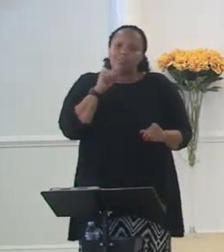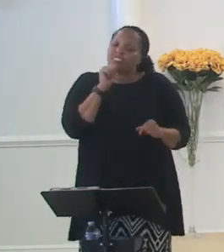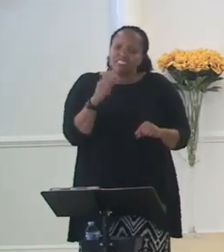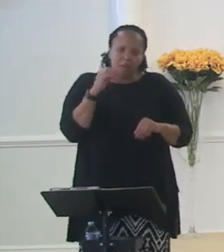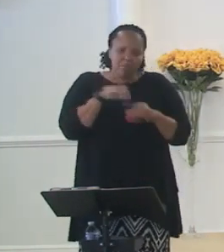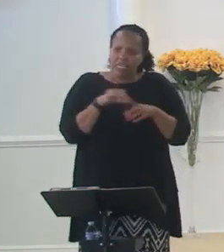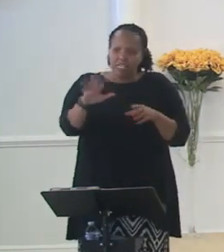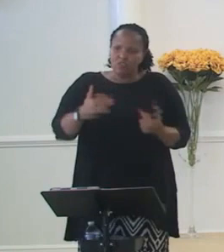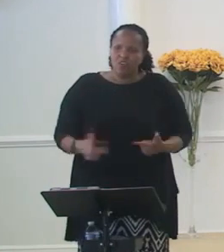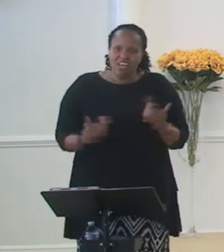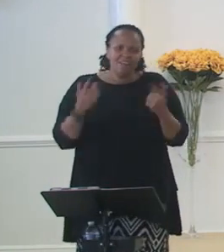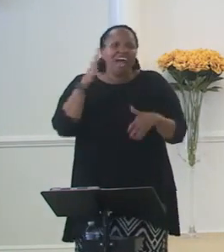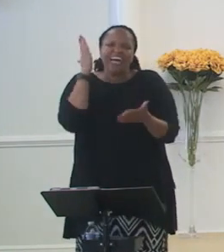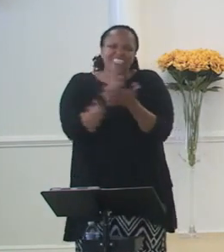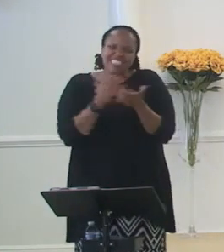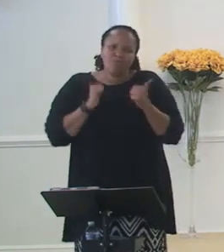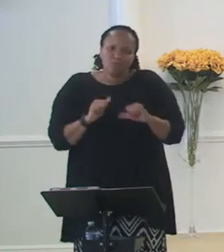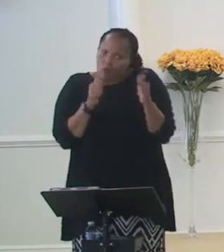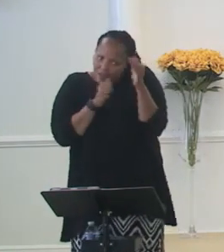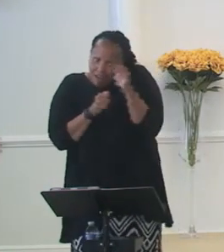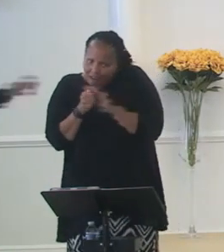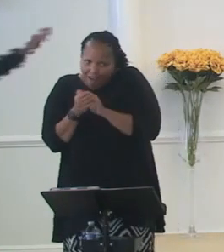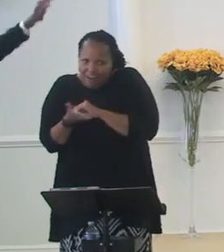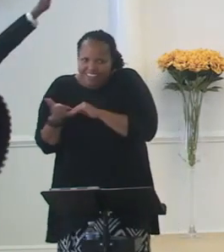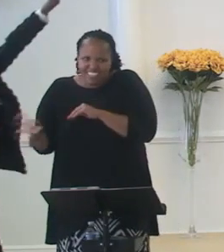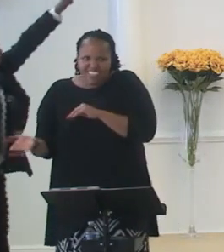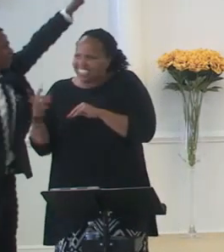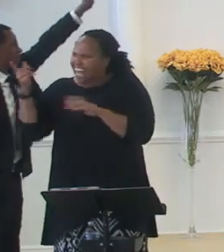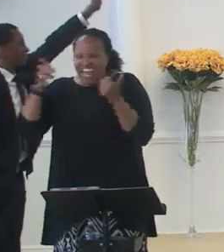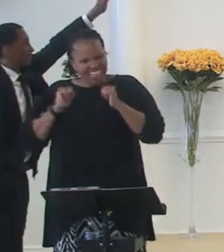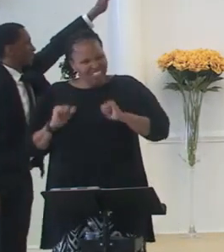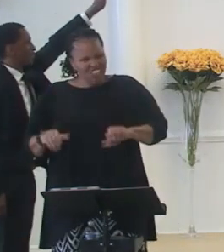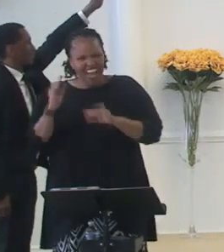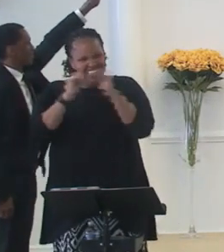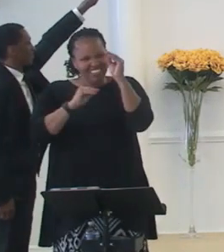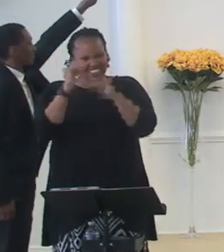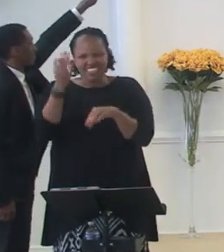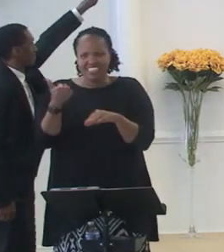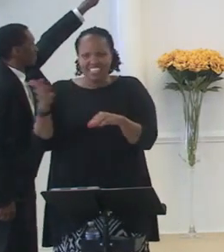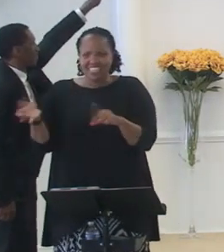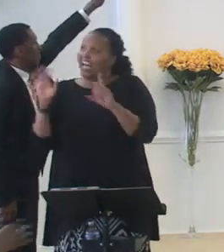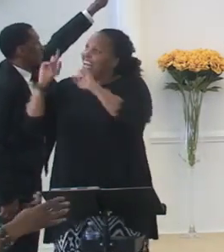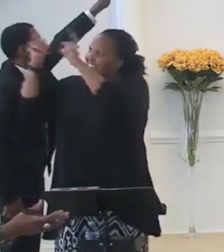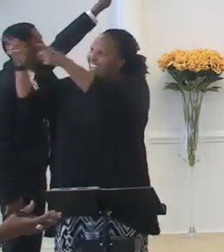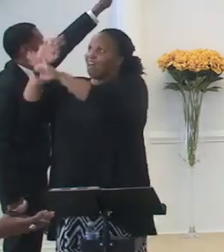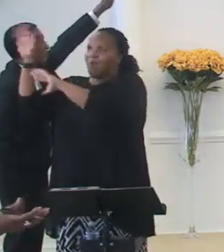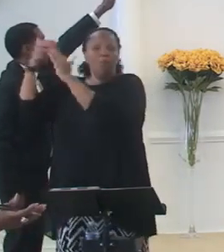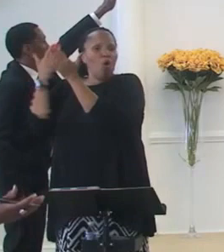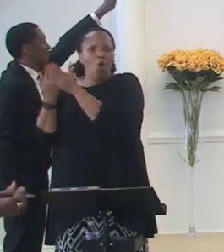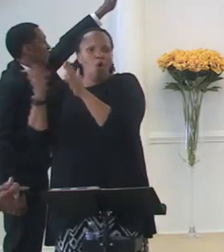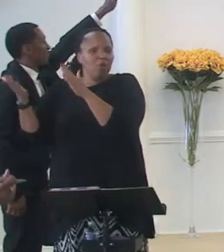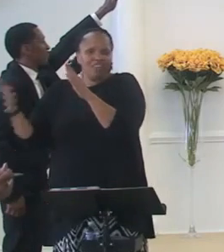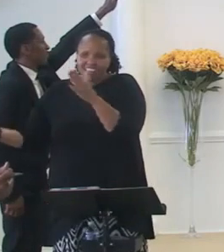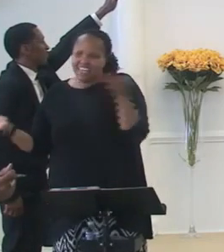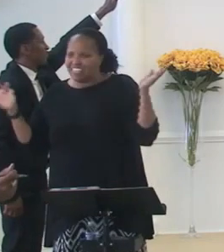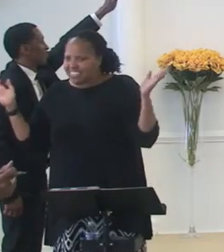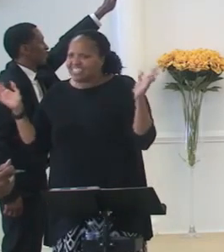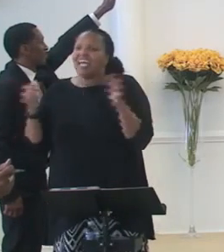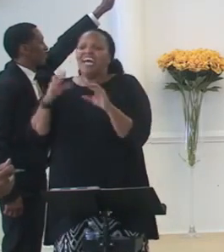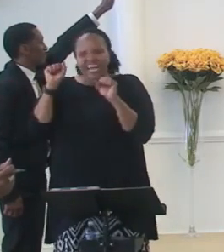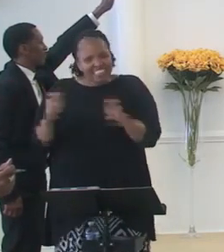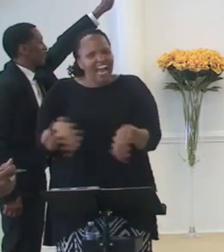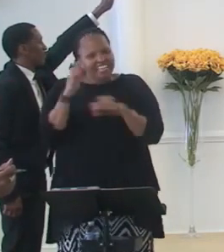hide the pieces to the one who's trying to mend the things back together. When you give him all the pieces, he'll put